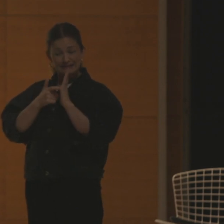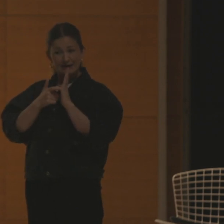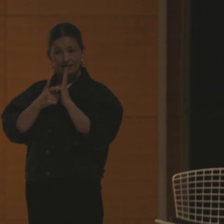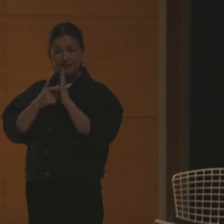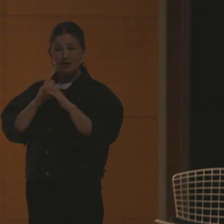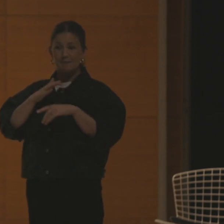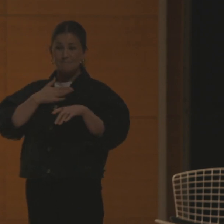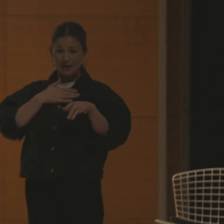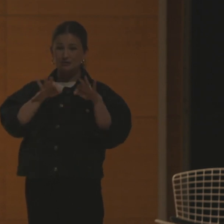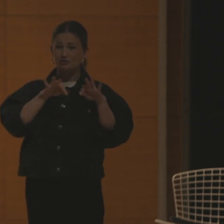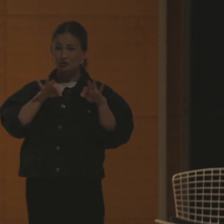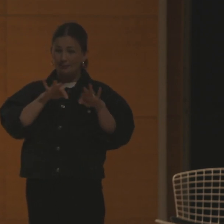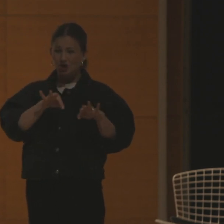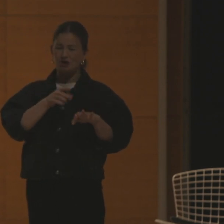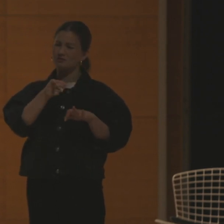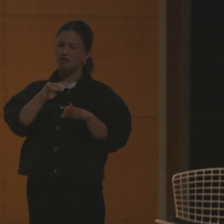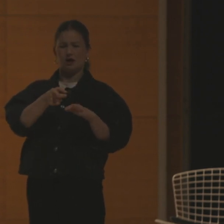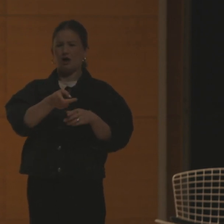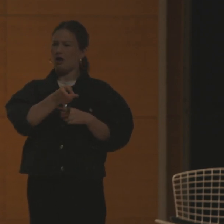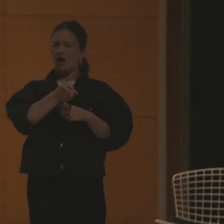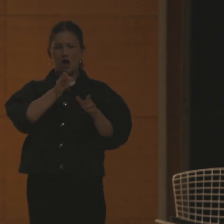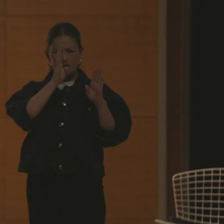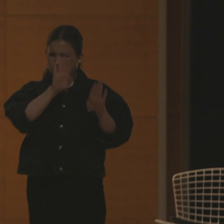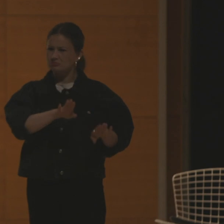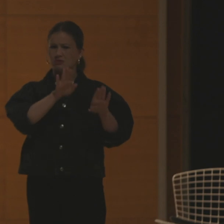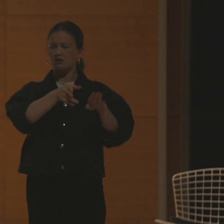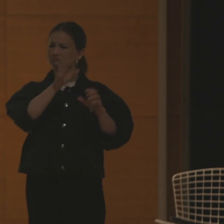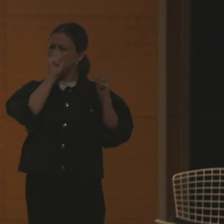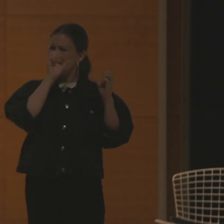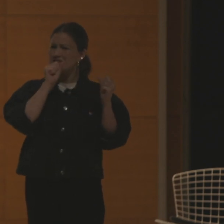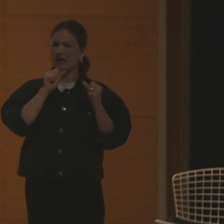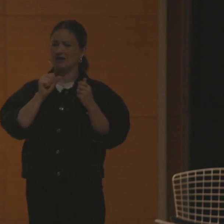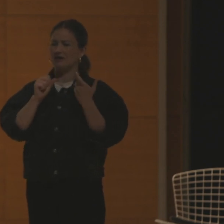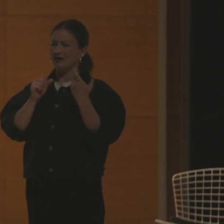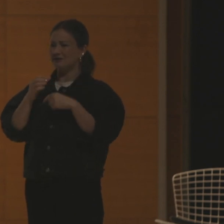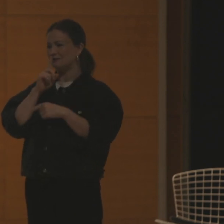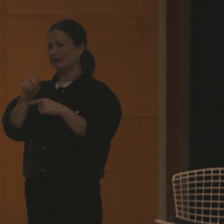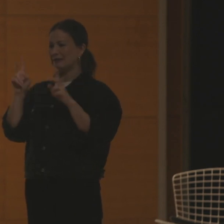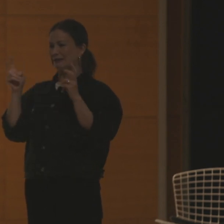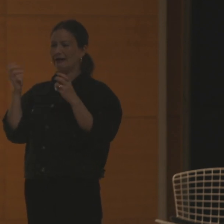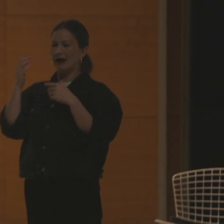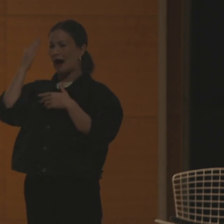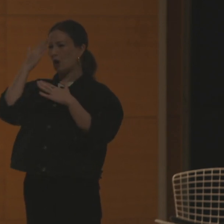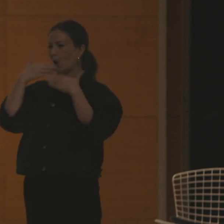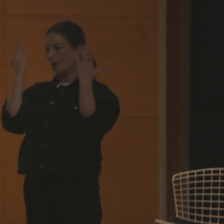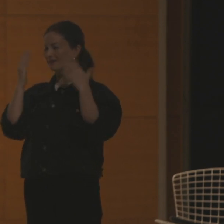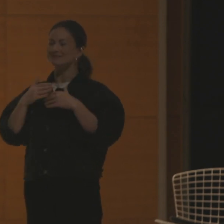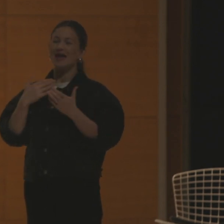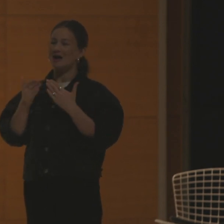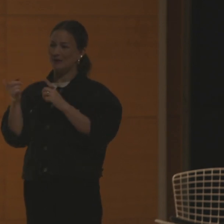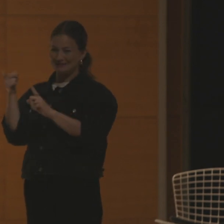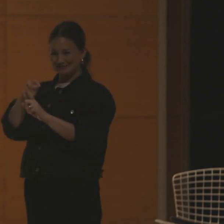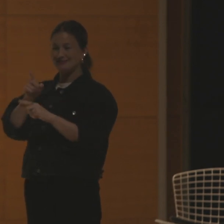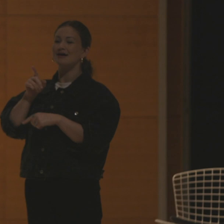being legendary. And Karen, in fact, had wanted to go with virtually unknown. Anyway, back to Karen. In fact,